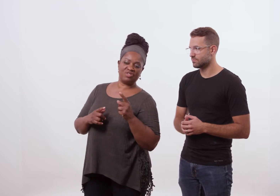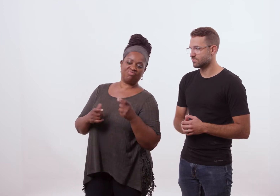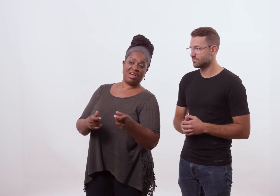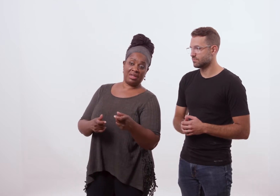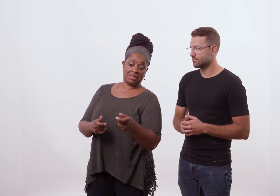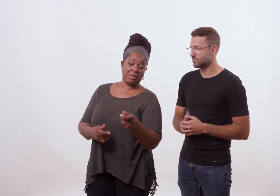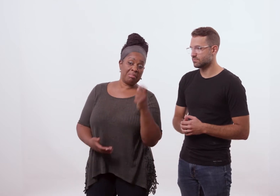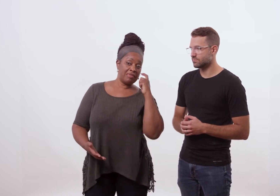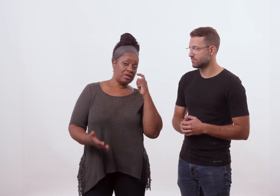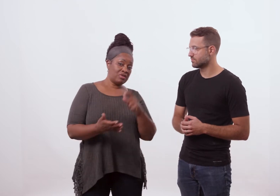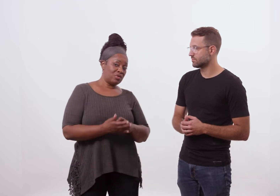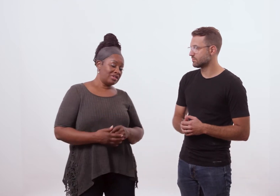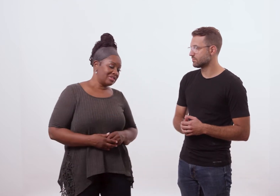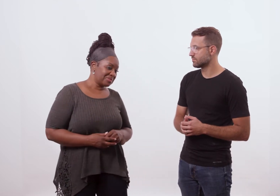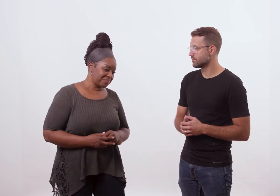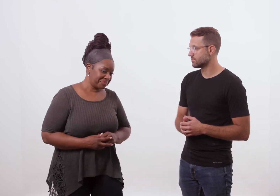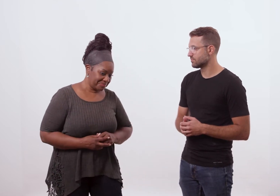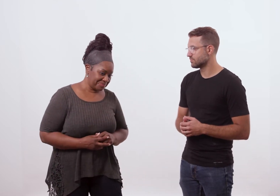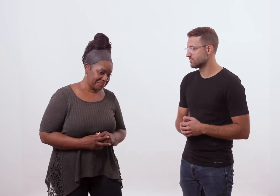But then...